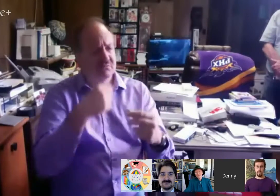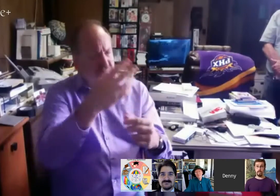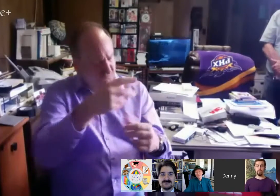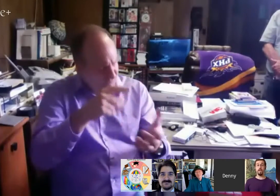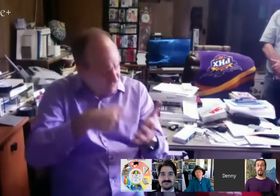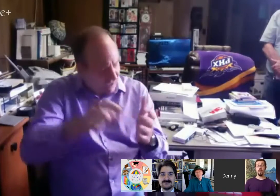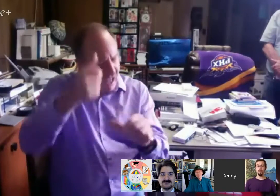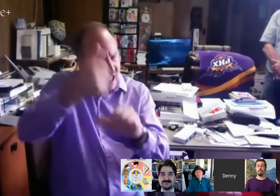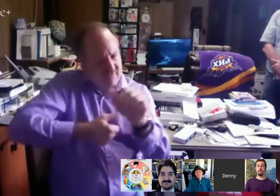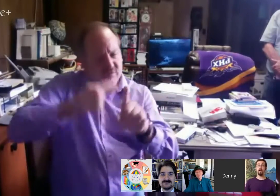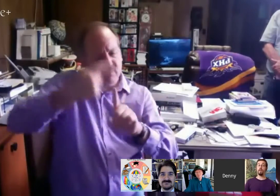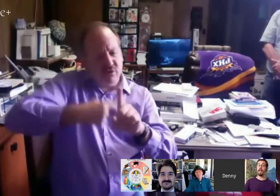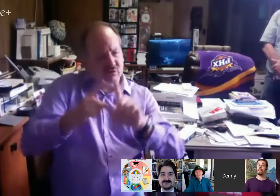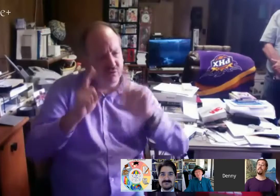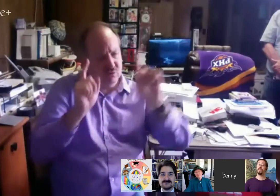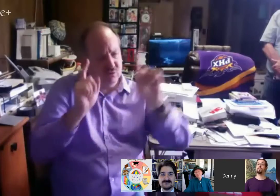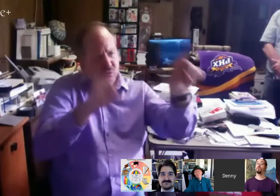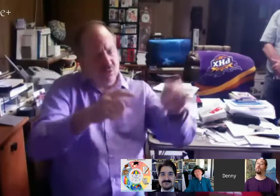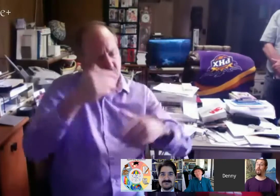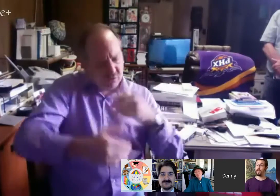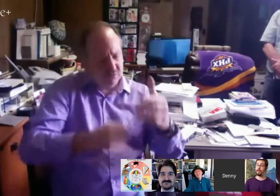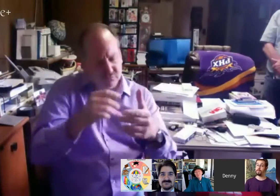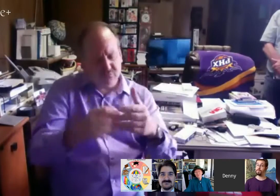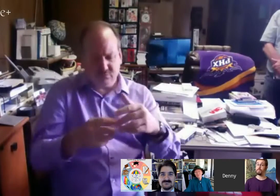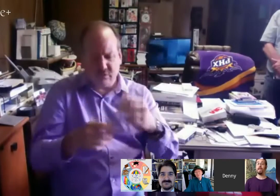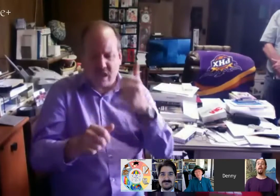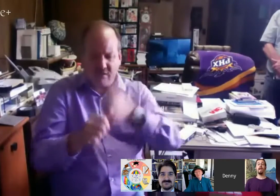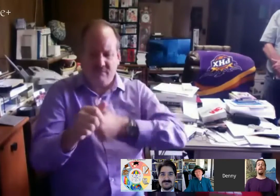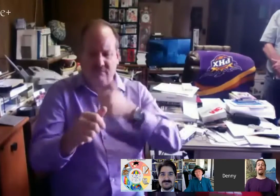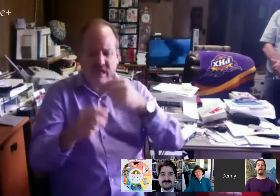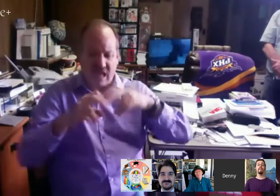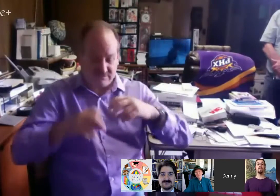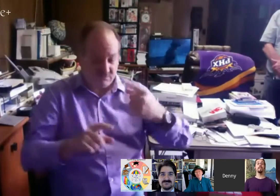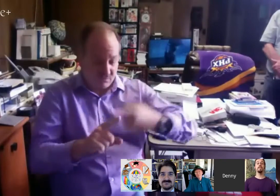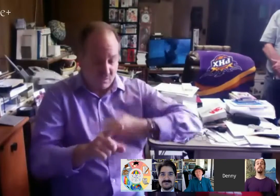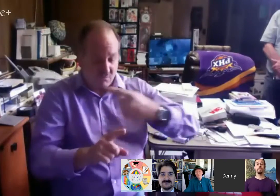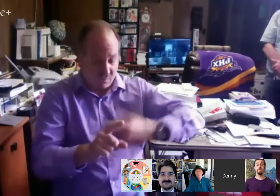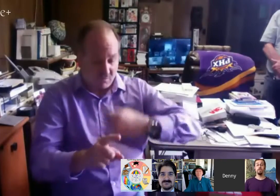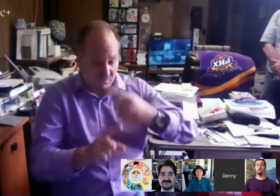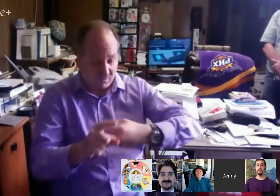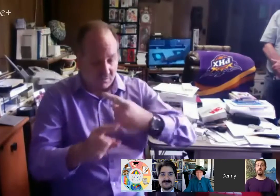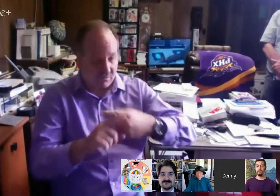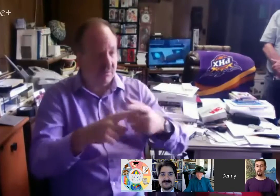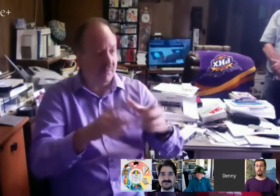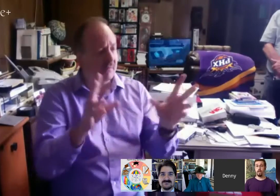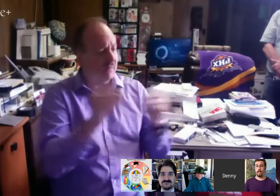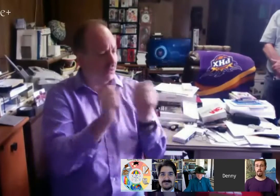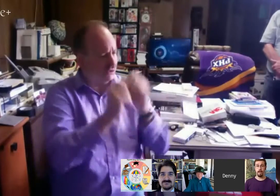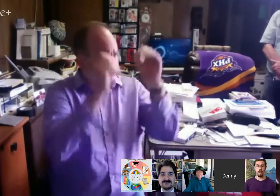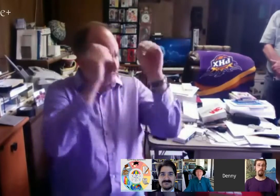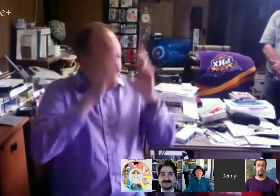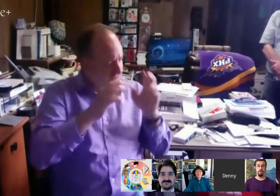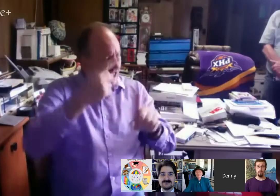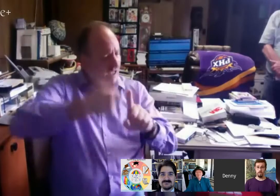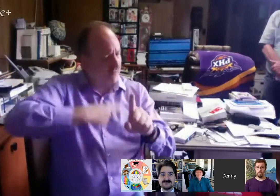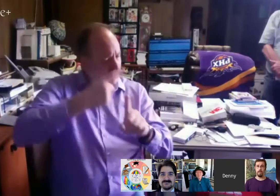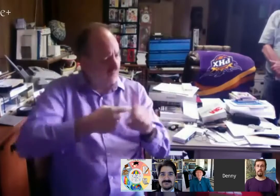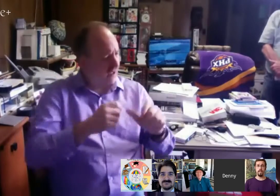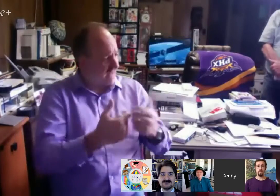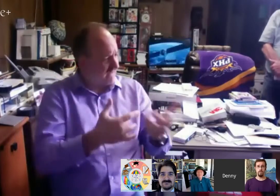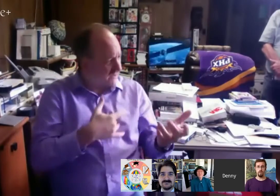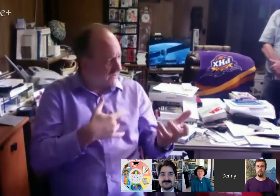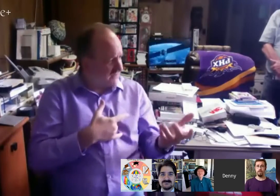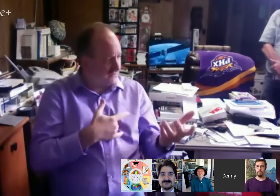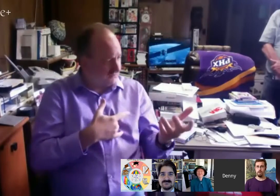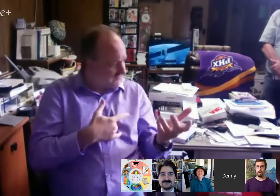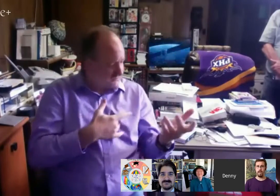good skill, they can start applying that to the curriculum. And then the students in those classes, after they